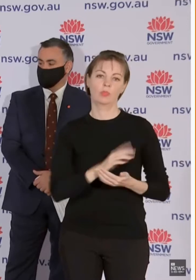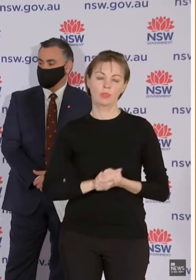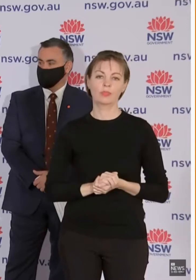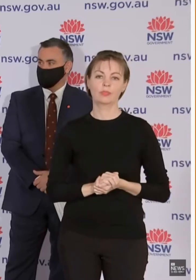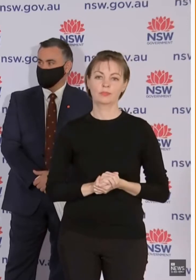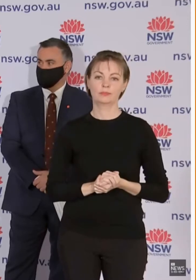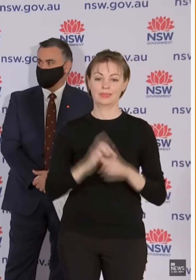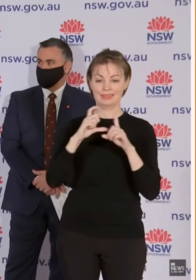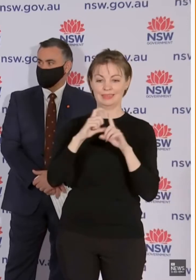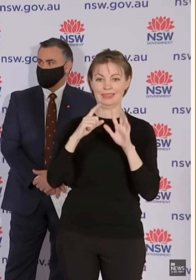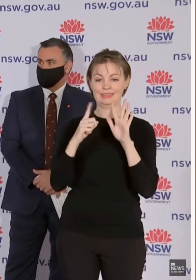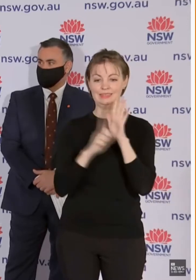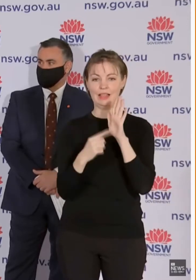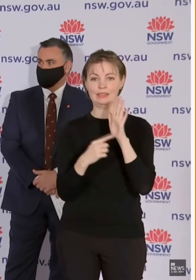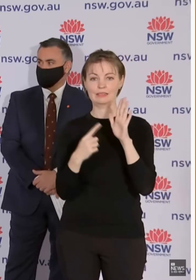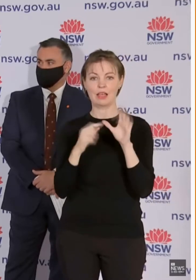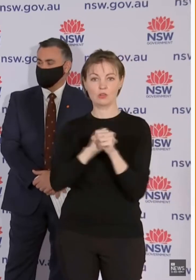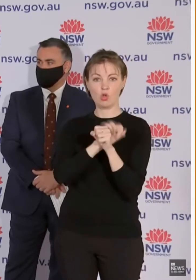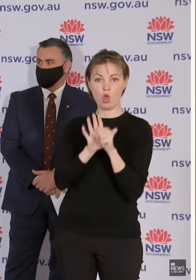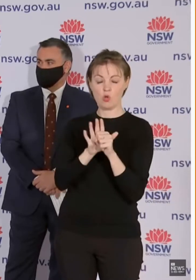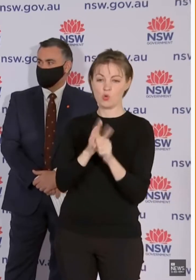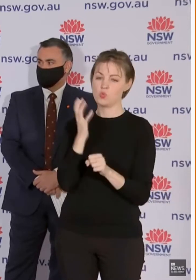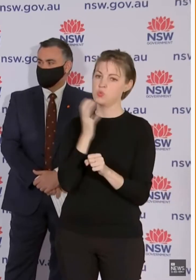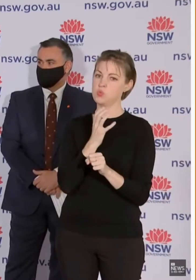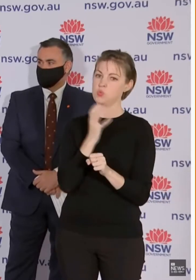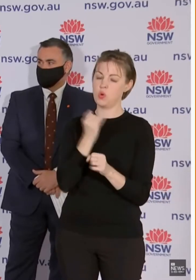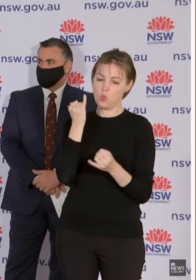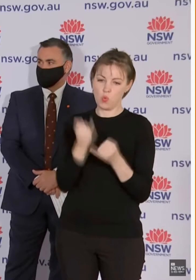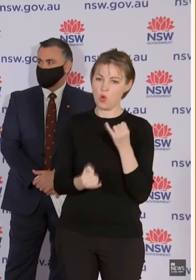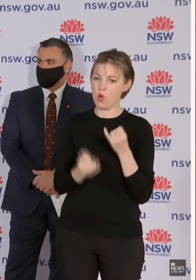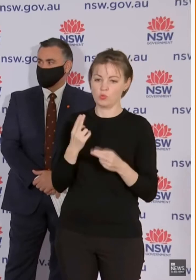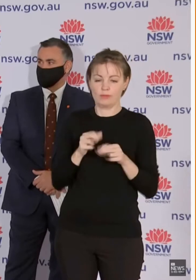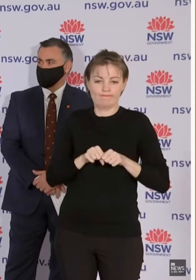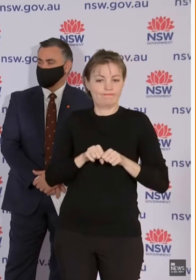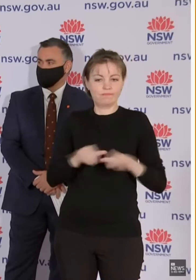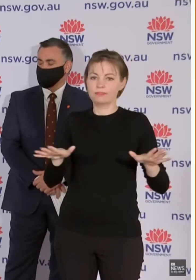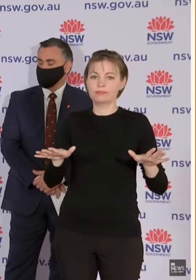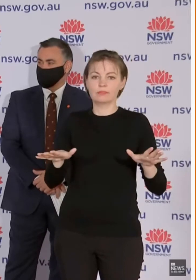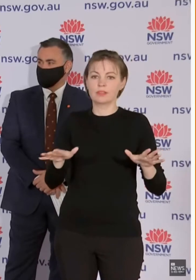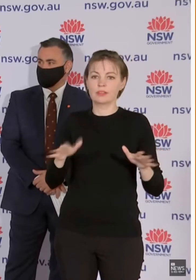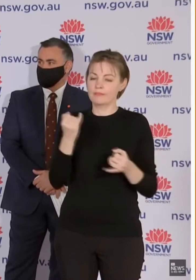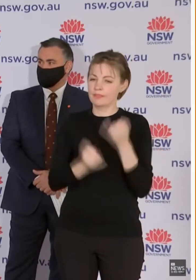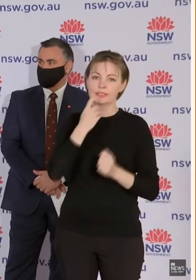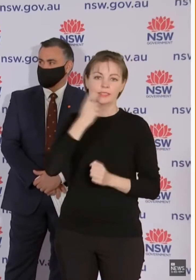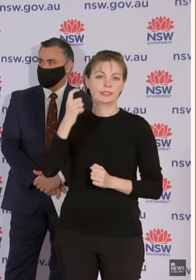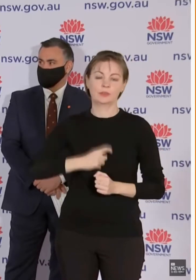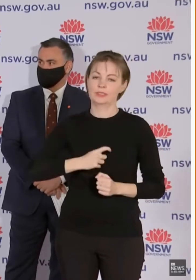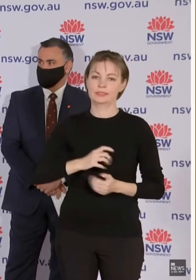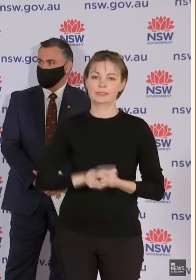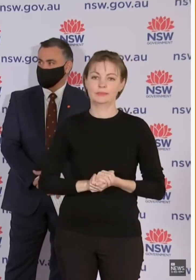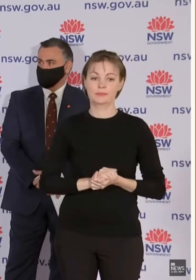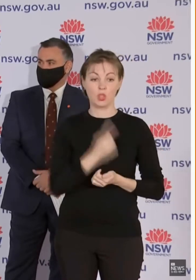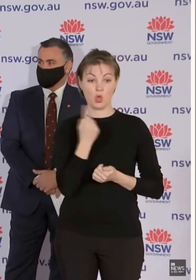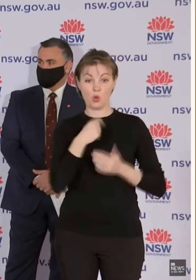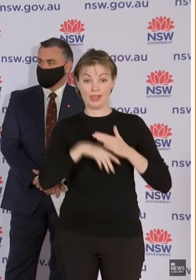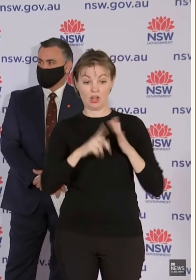The Delta variant is just that contagious, and that's why vaccination is so very important. Intensive care patients